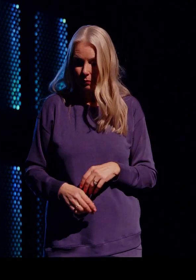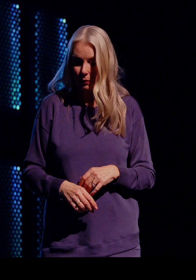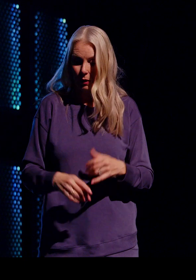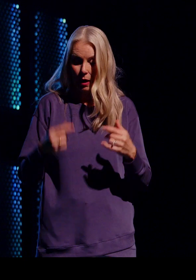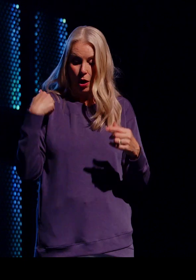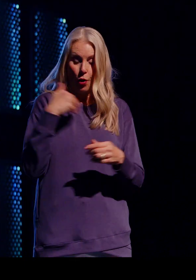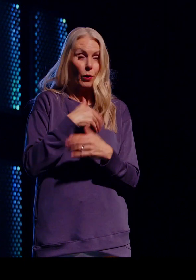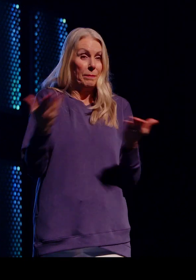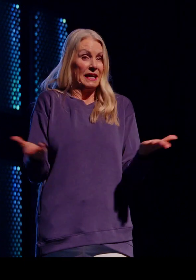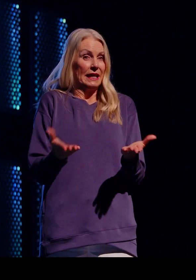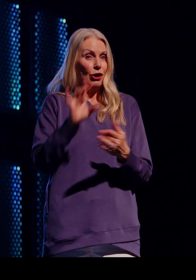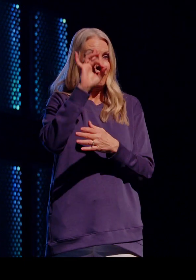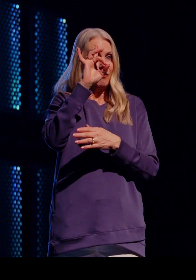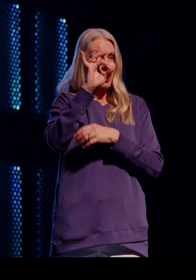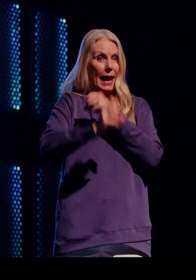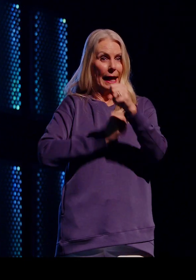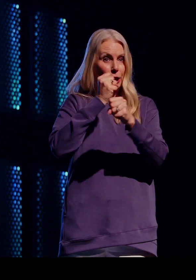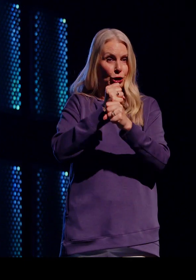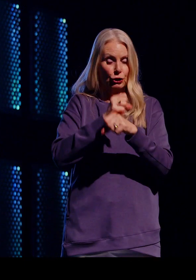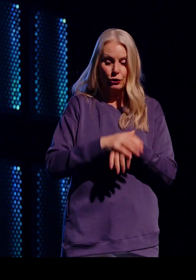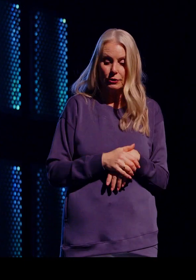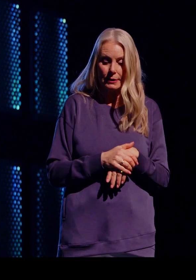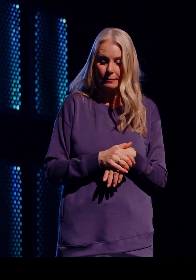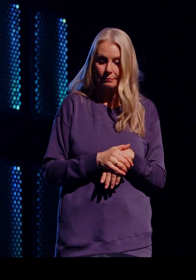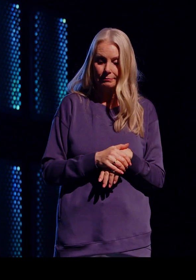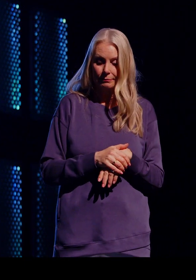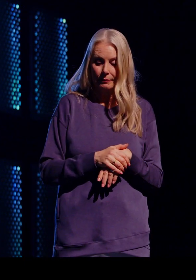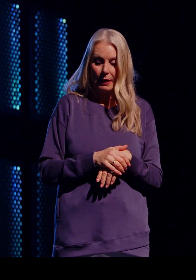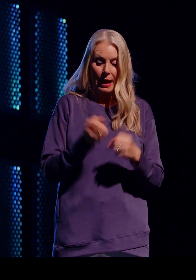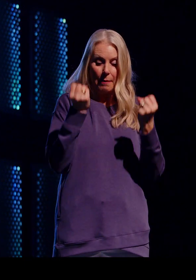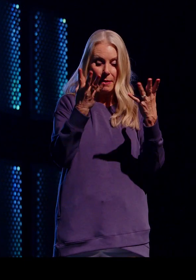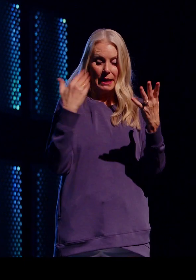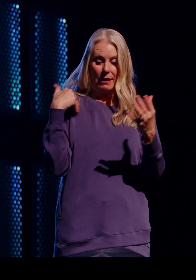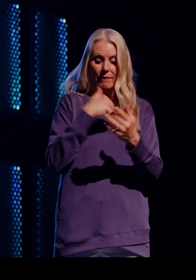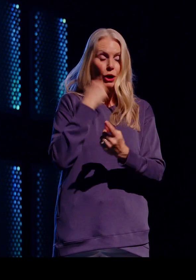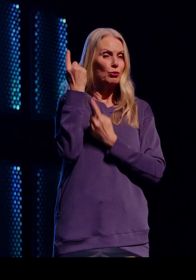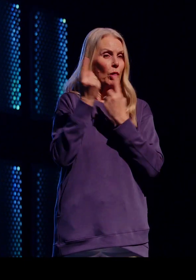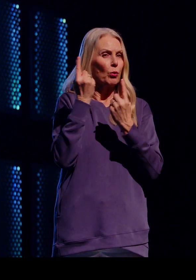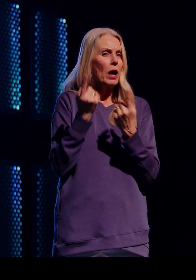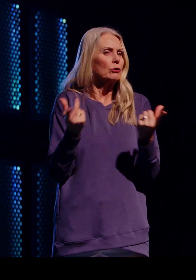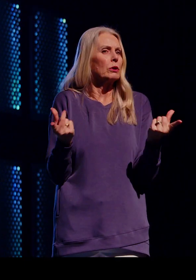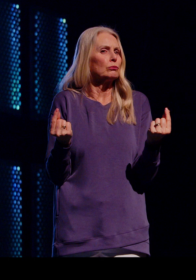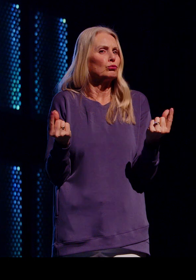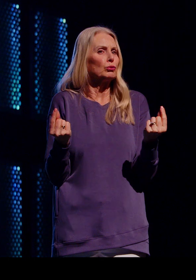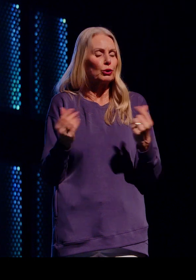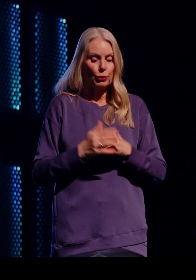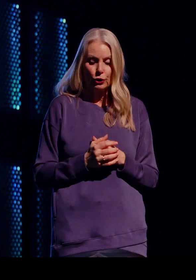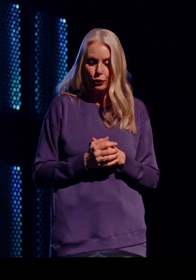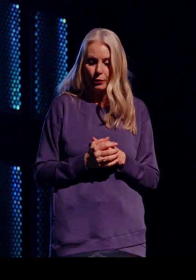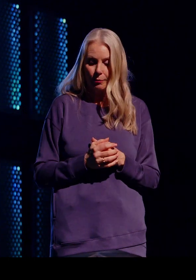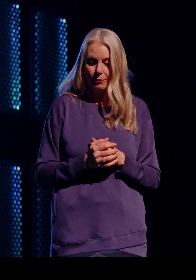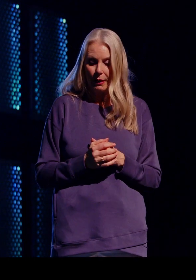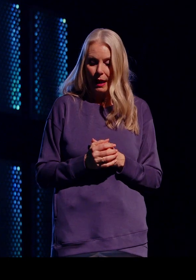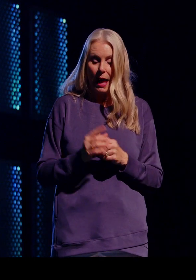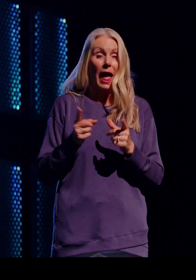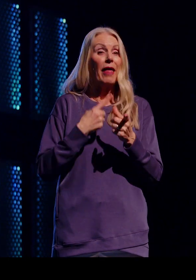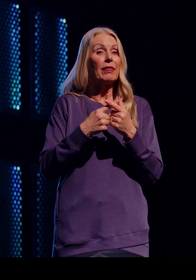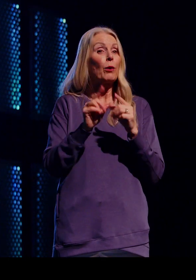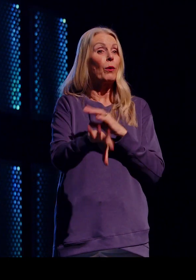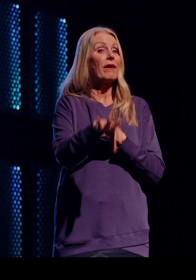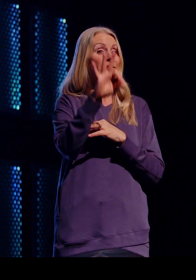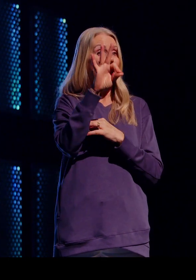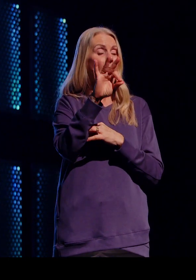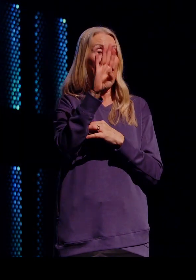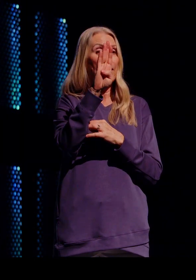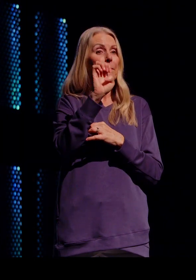We've been here 8 years, and many of us were wondering what we were going to do. And when we found Belize,